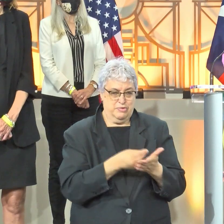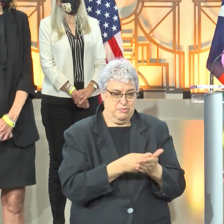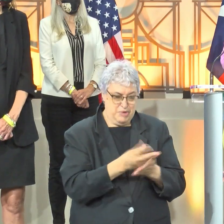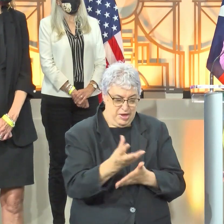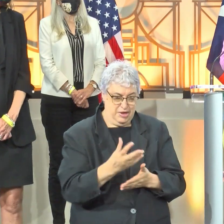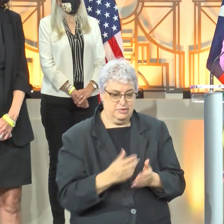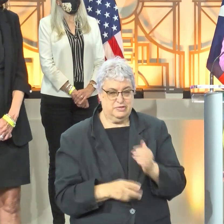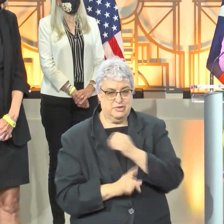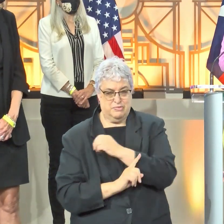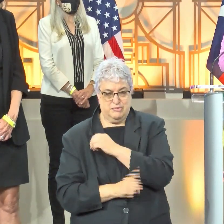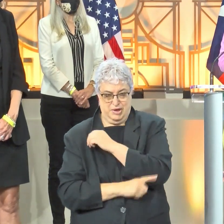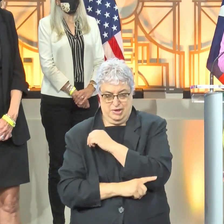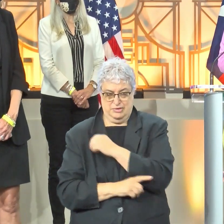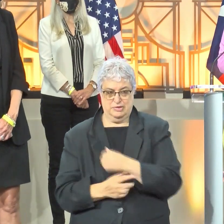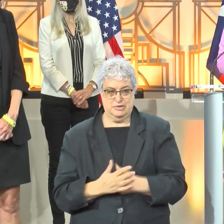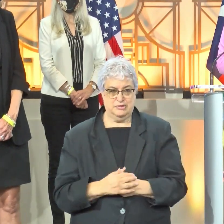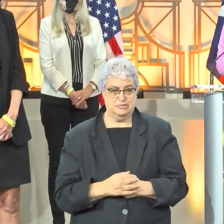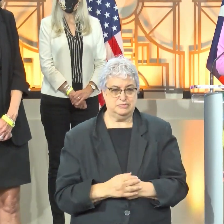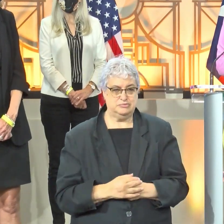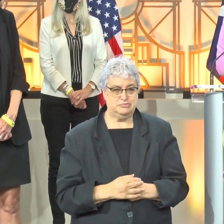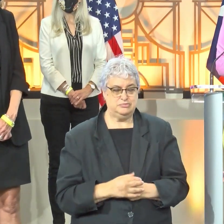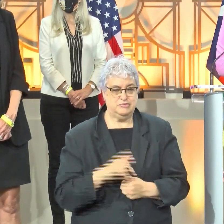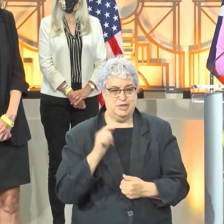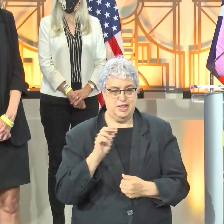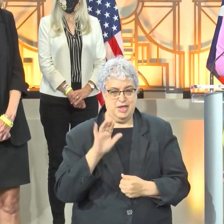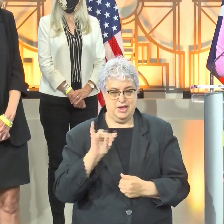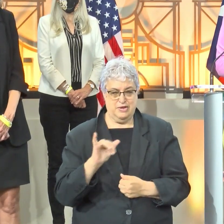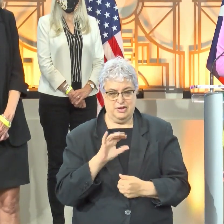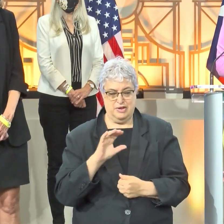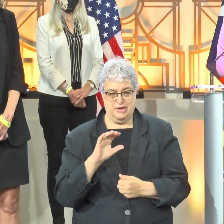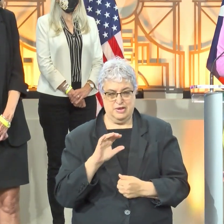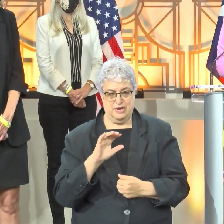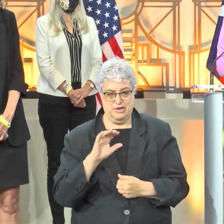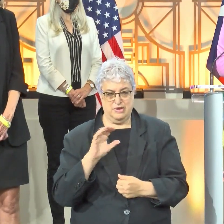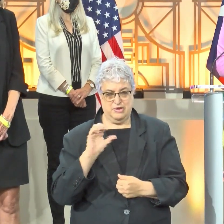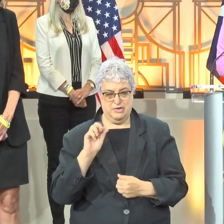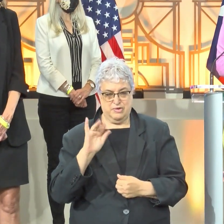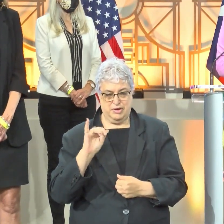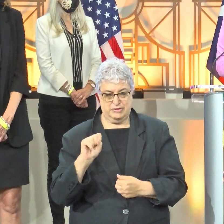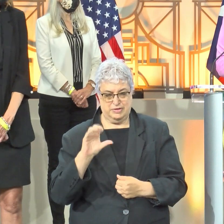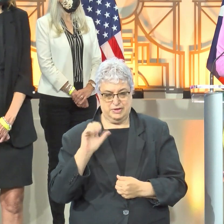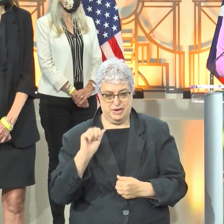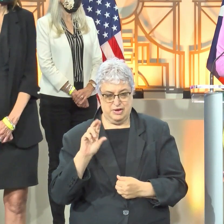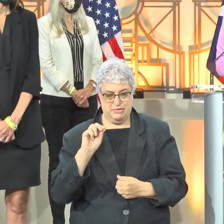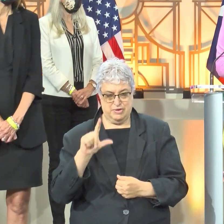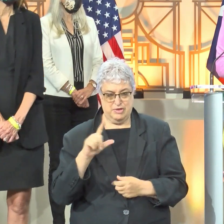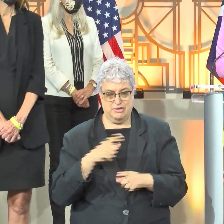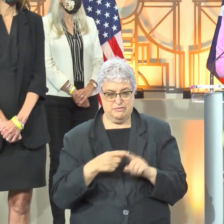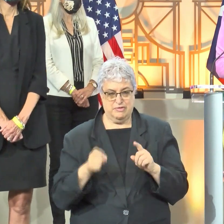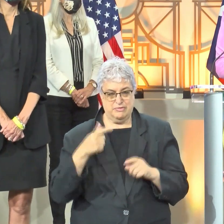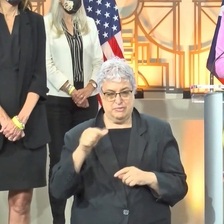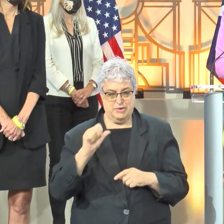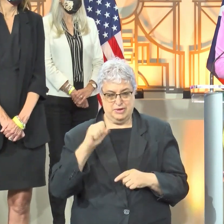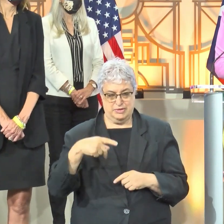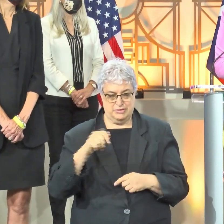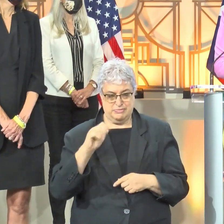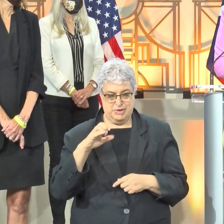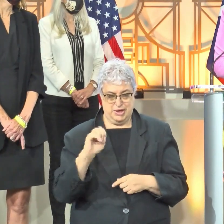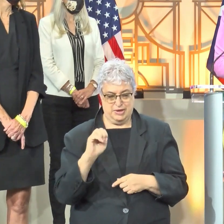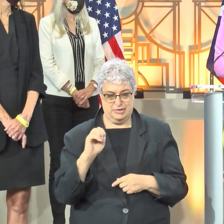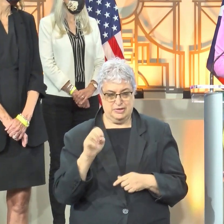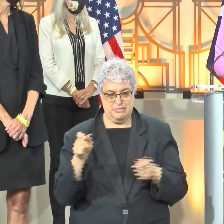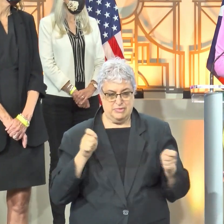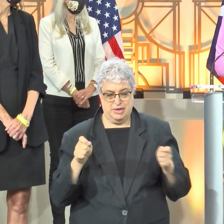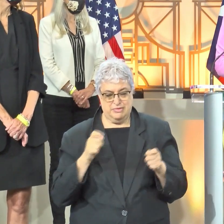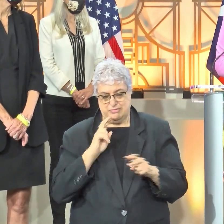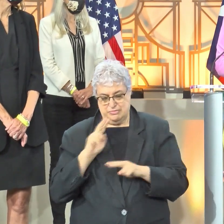do want to thank Larry Chenier and Juvenile Robles and Chris Carroll from our Green Space Management Division.